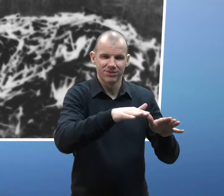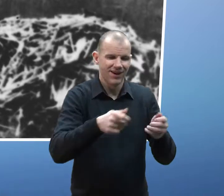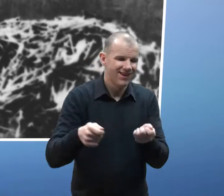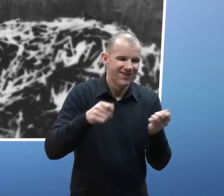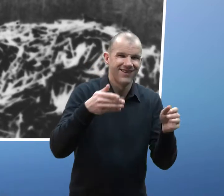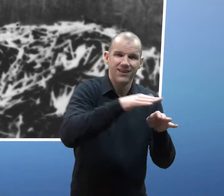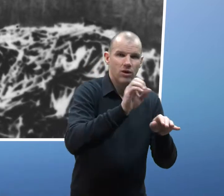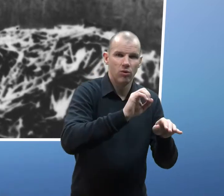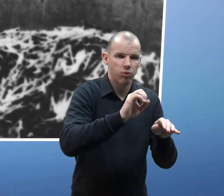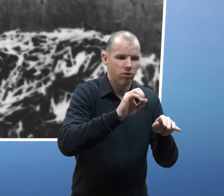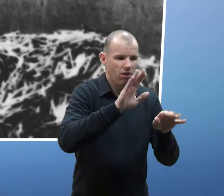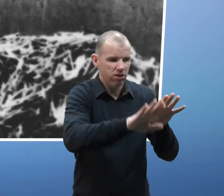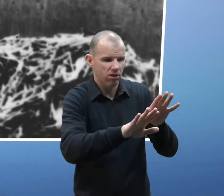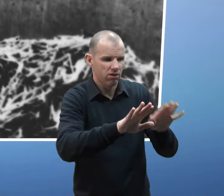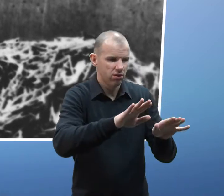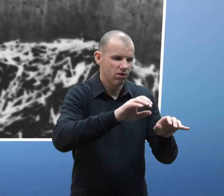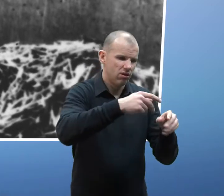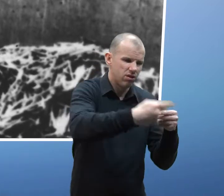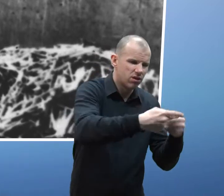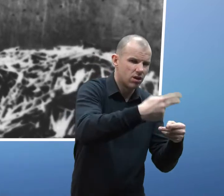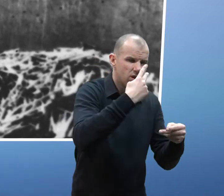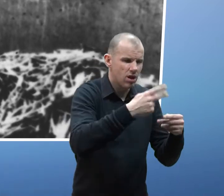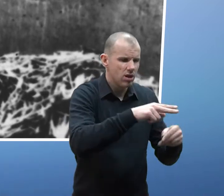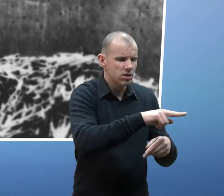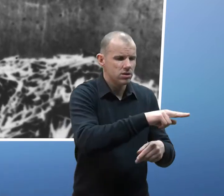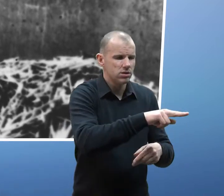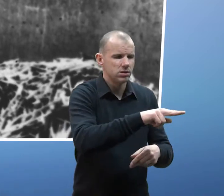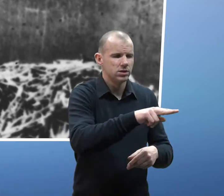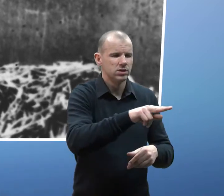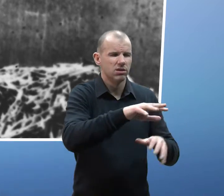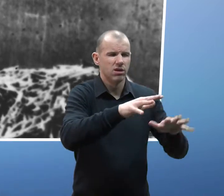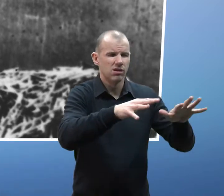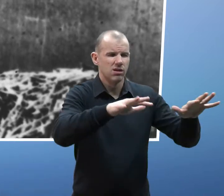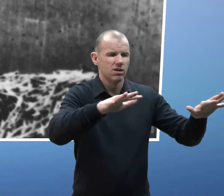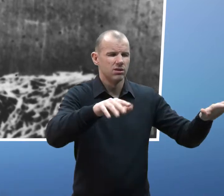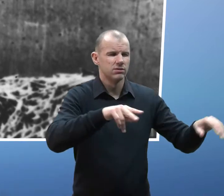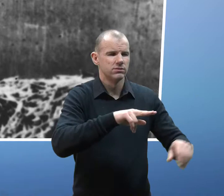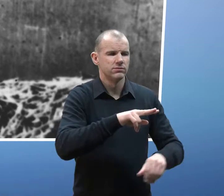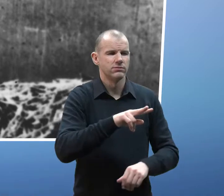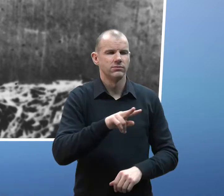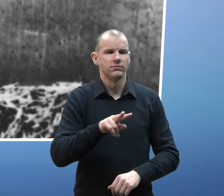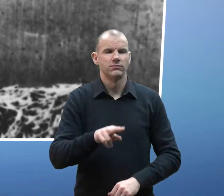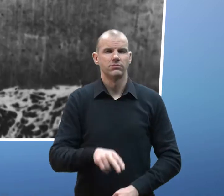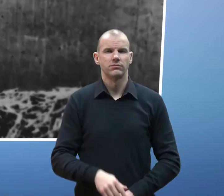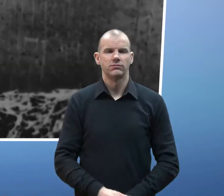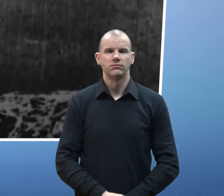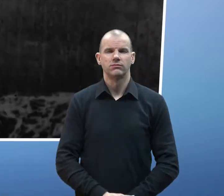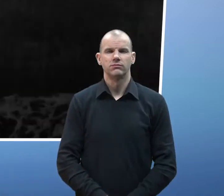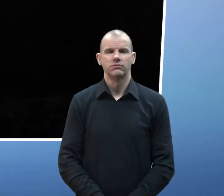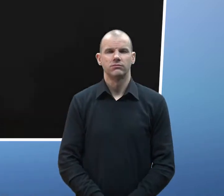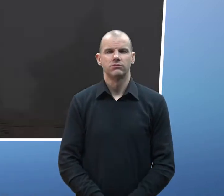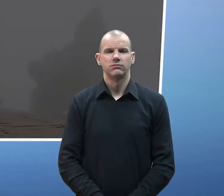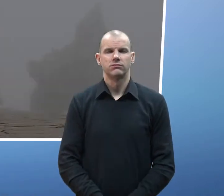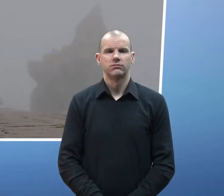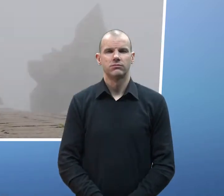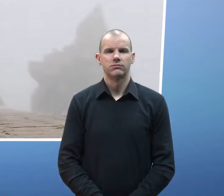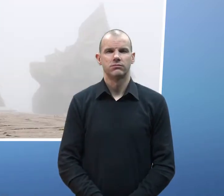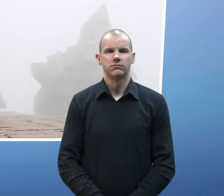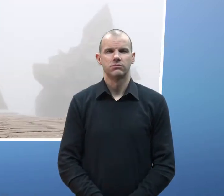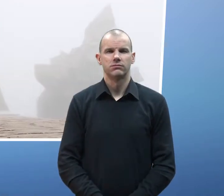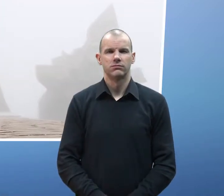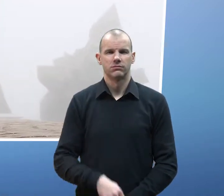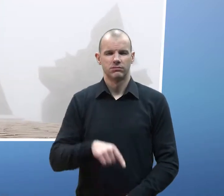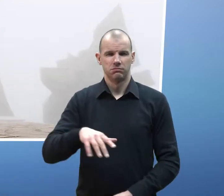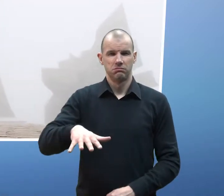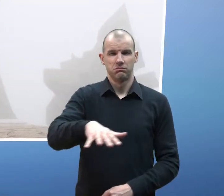of mass murder of the Ninth Fort. Sculptor Alfonsas Ambraziūnas was trying to perceive the tragedy of